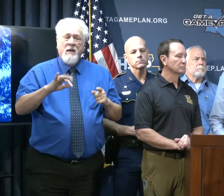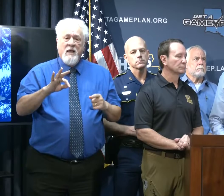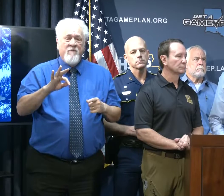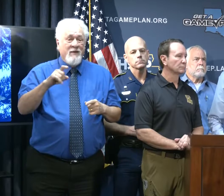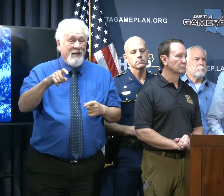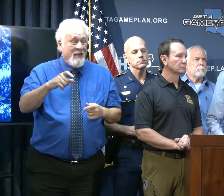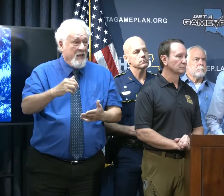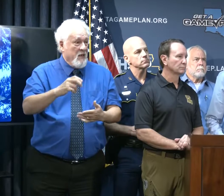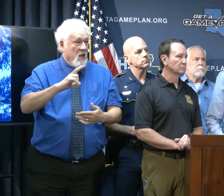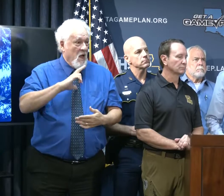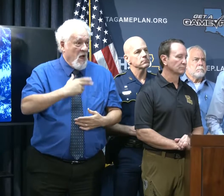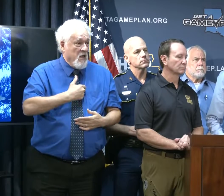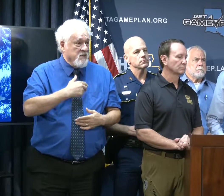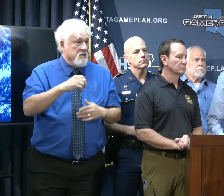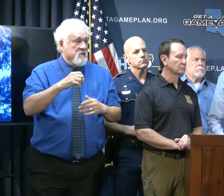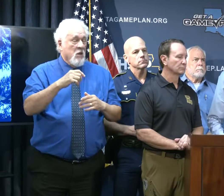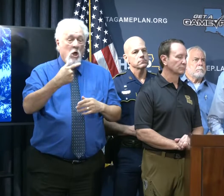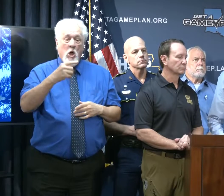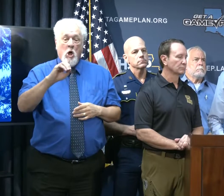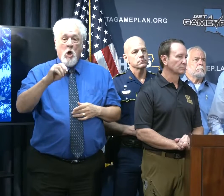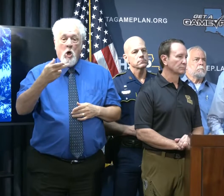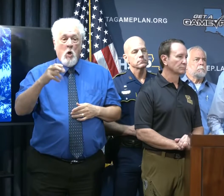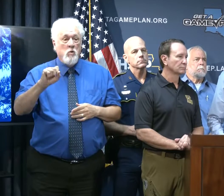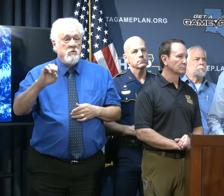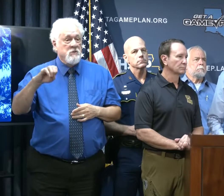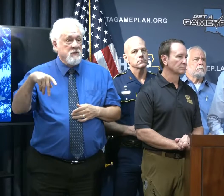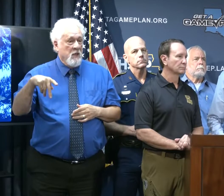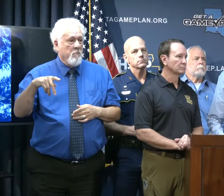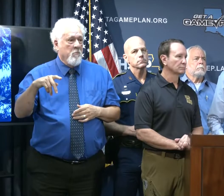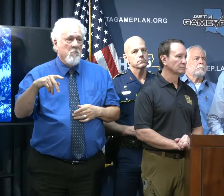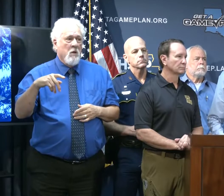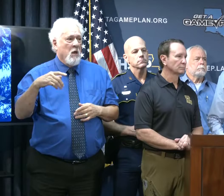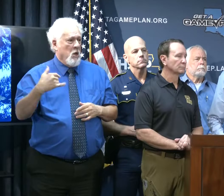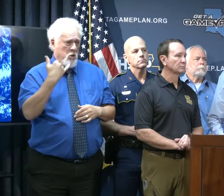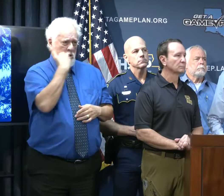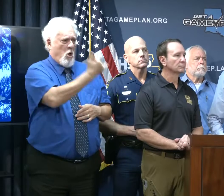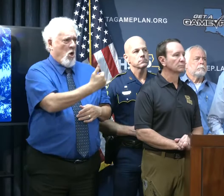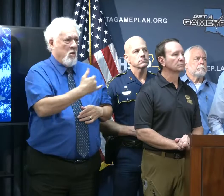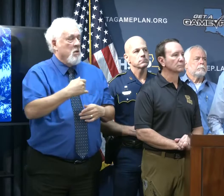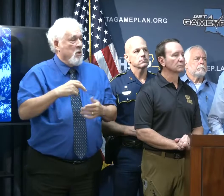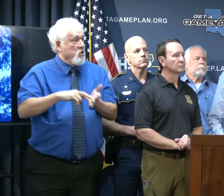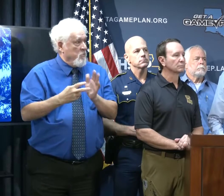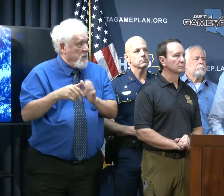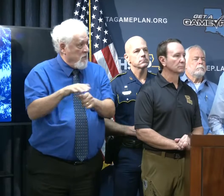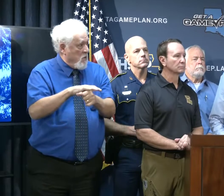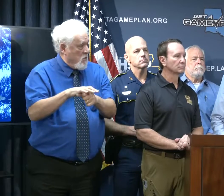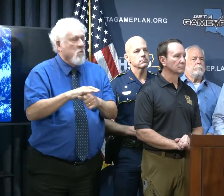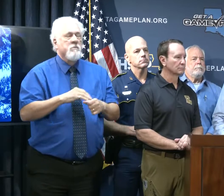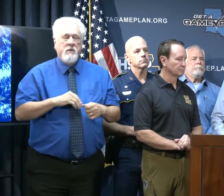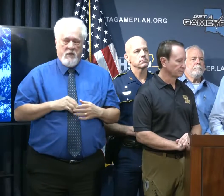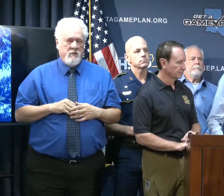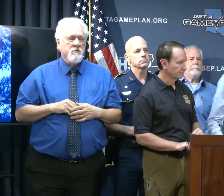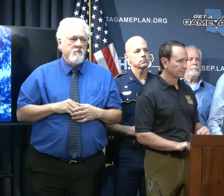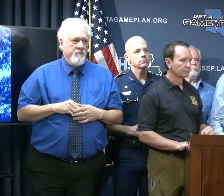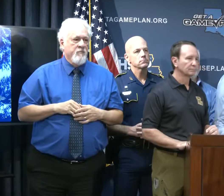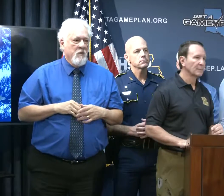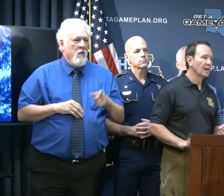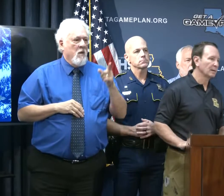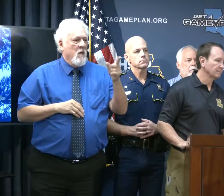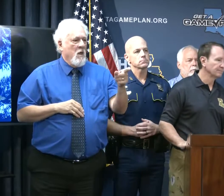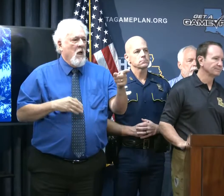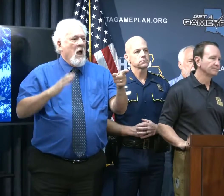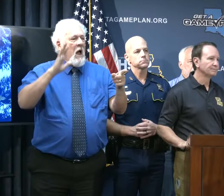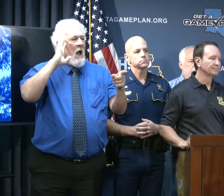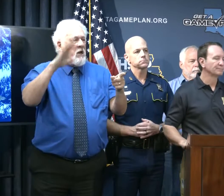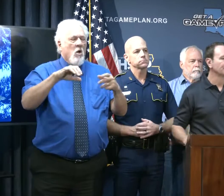certainly need us or GOHSEP, we're a phone call away. And They being the local shelters? that's right, absolutely. Governor, I